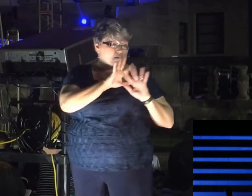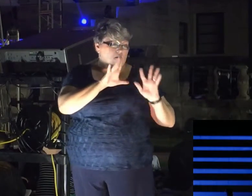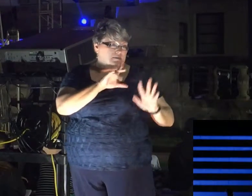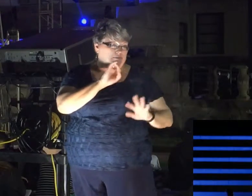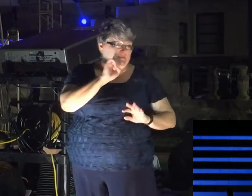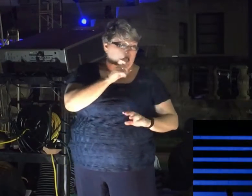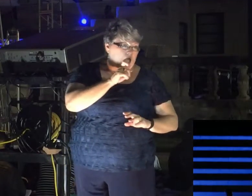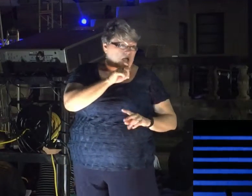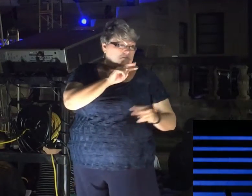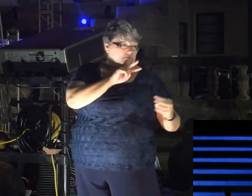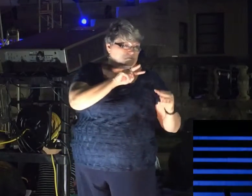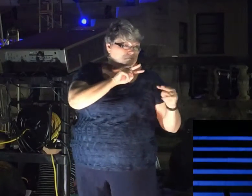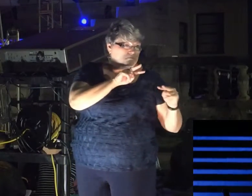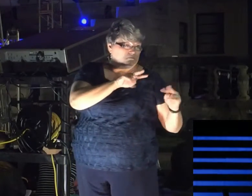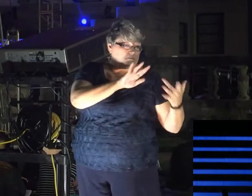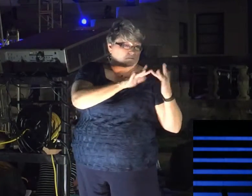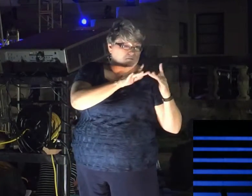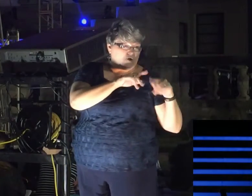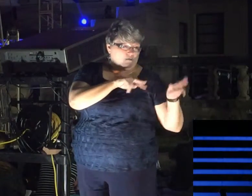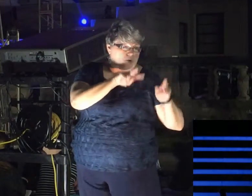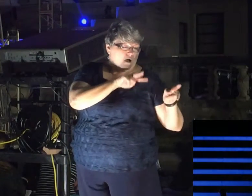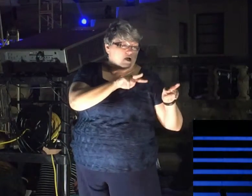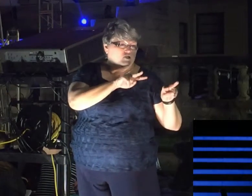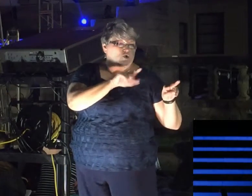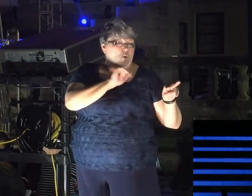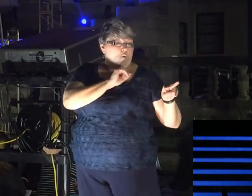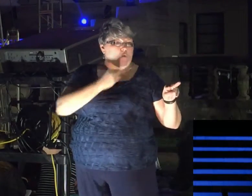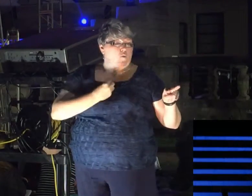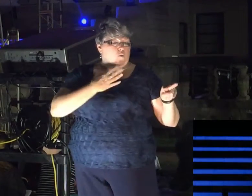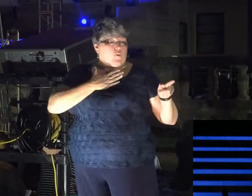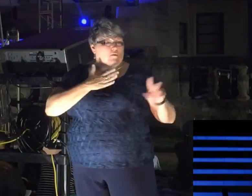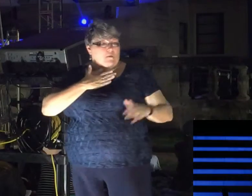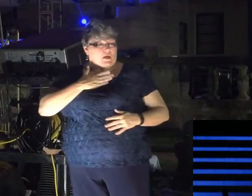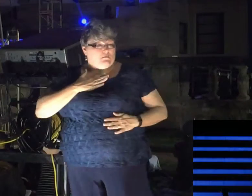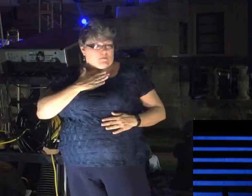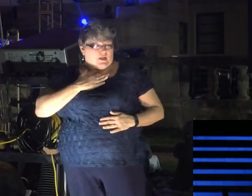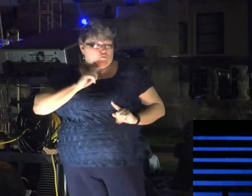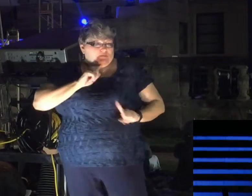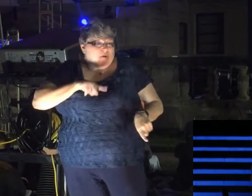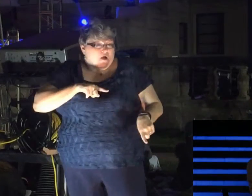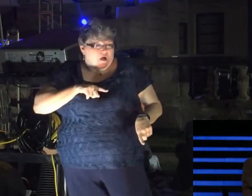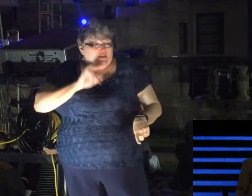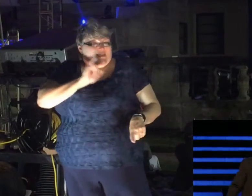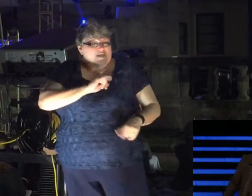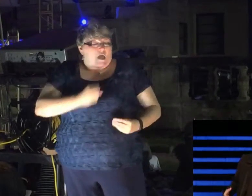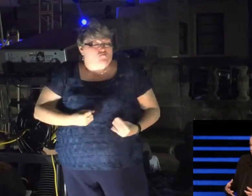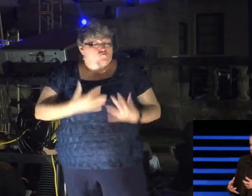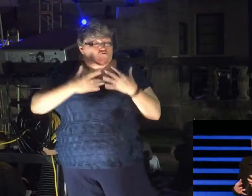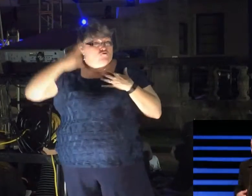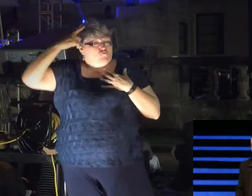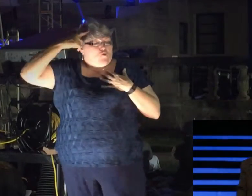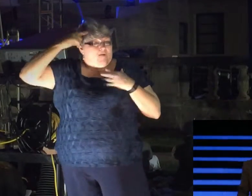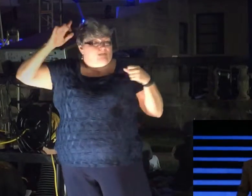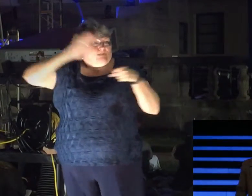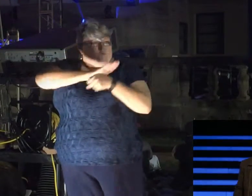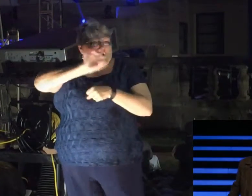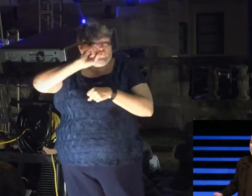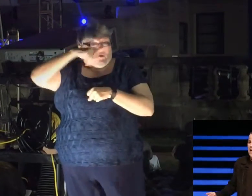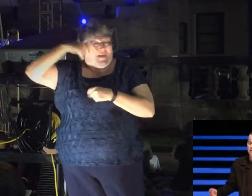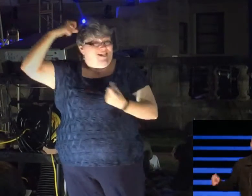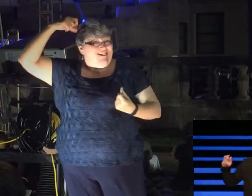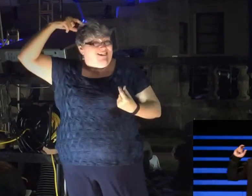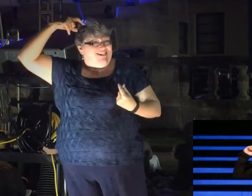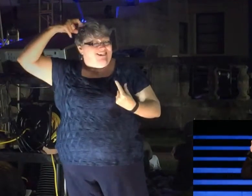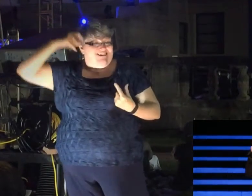very explicit sexual encounter online, and have a sexual response yourself to it, that floods your brain